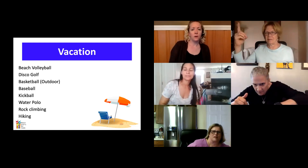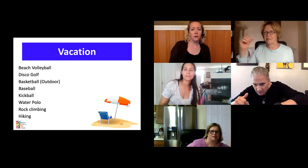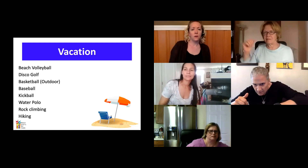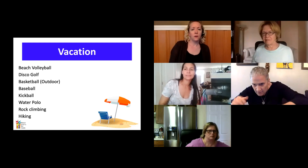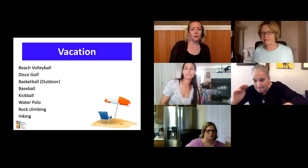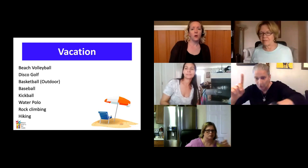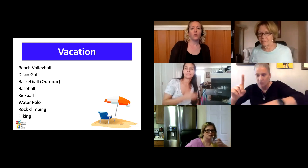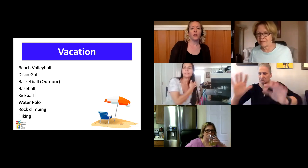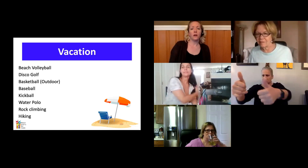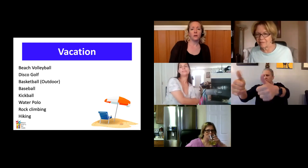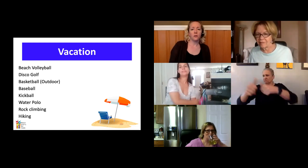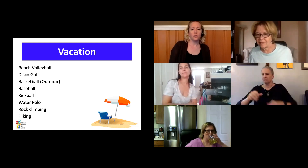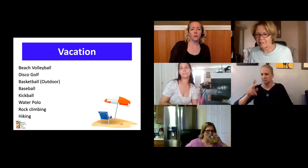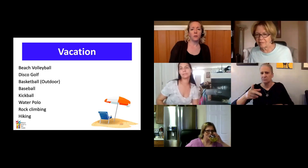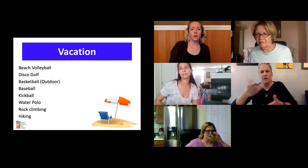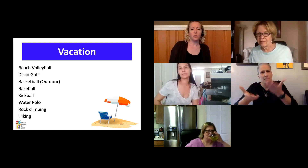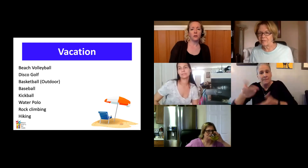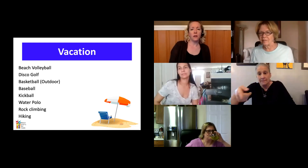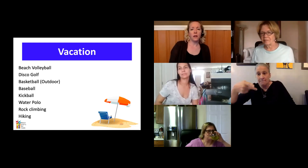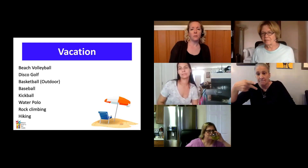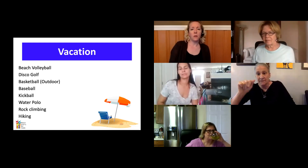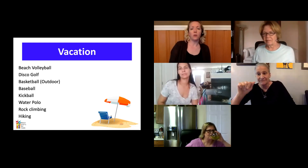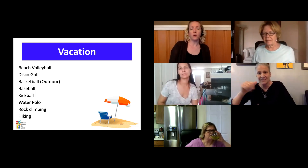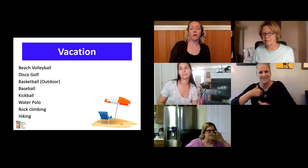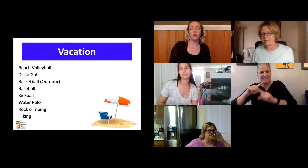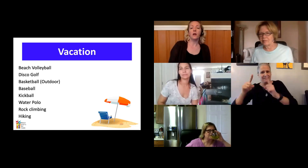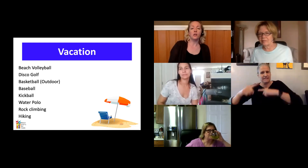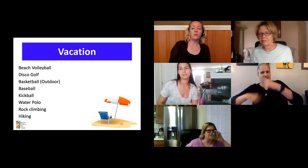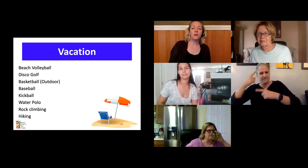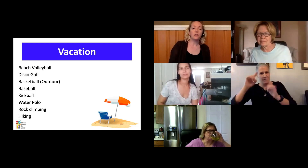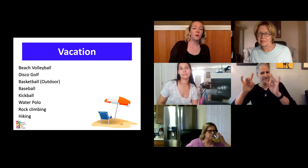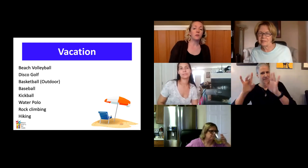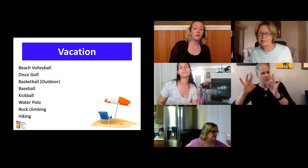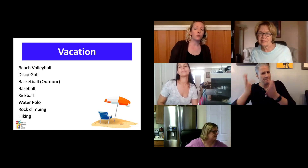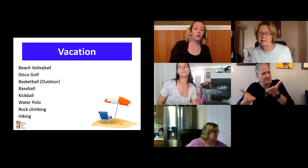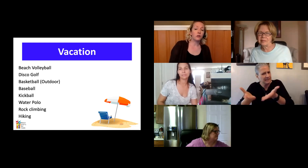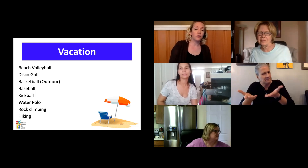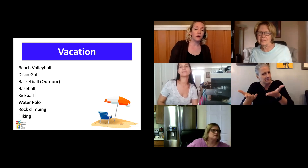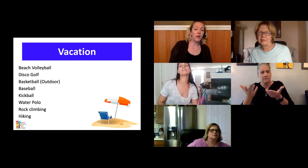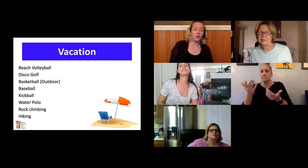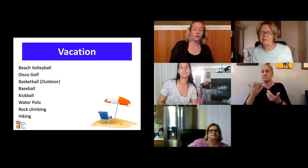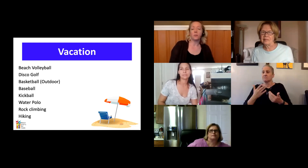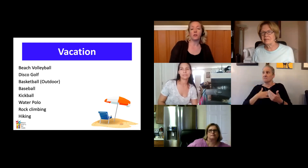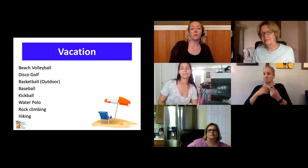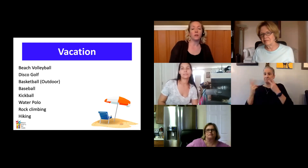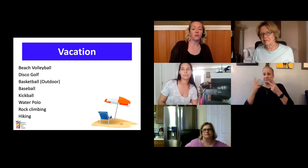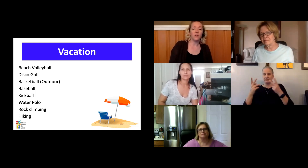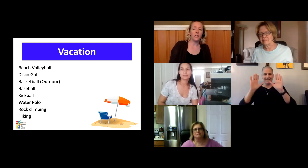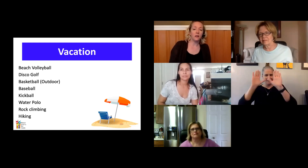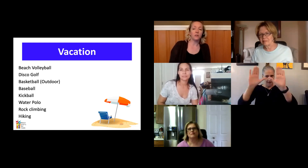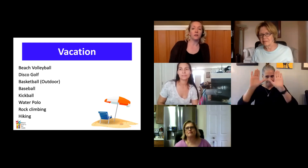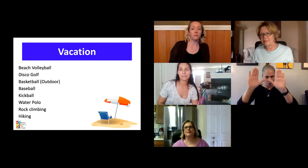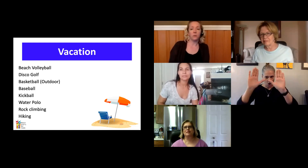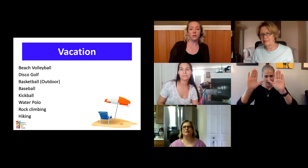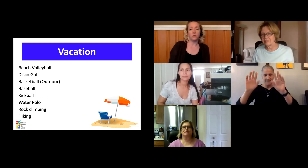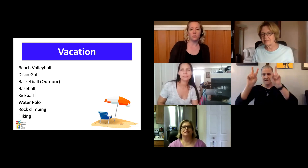Okay. Okay, Maryland and Maryland. Okay, great. Just because sometimes there's some regional variations, especially in Pennsylvania, they do some things